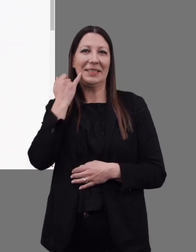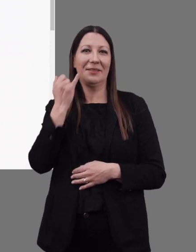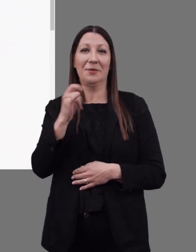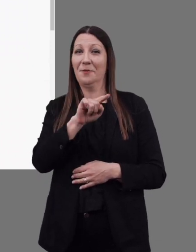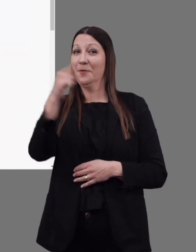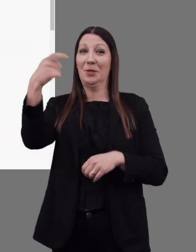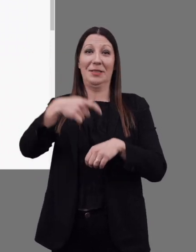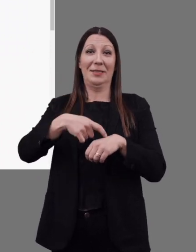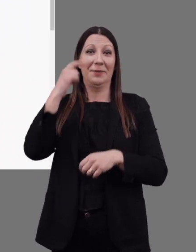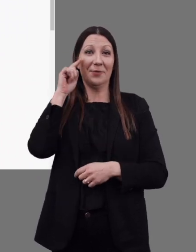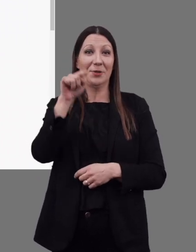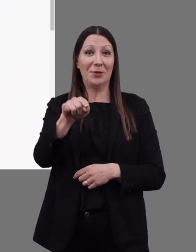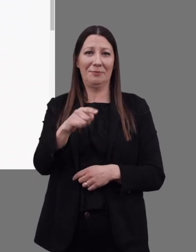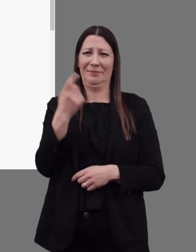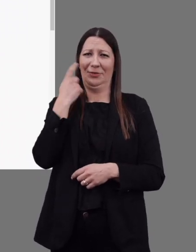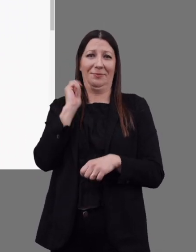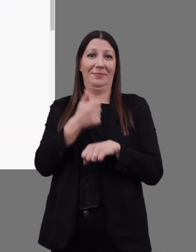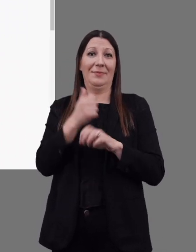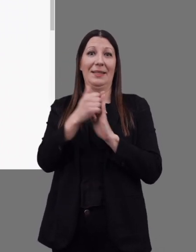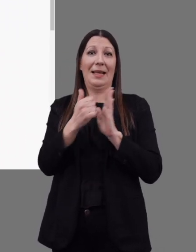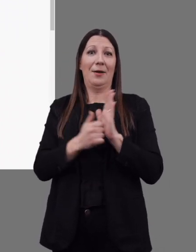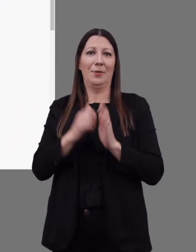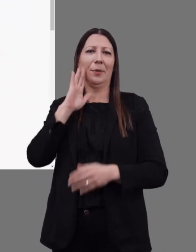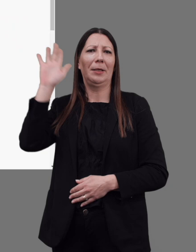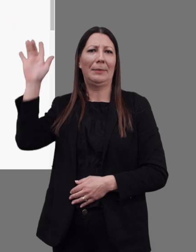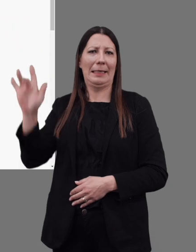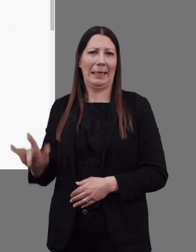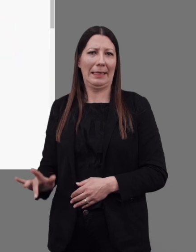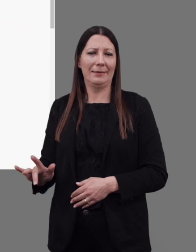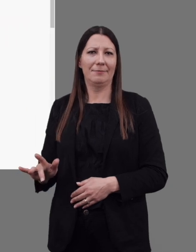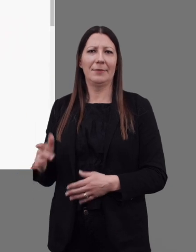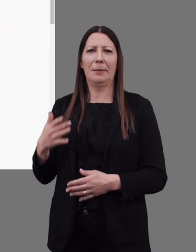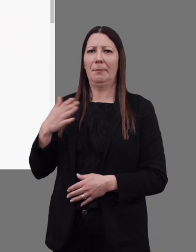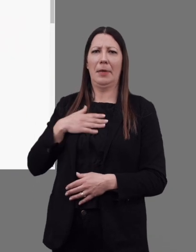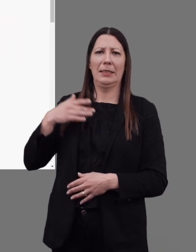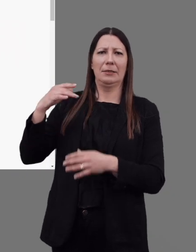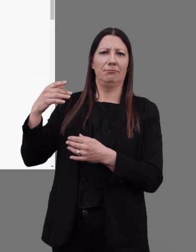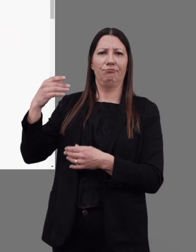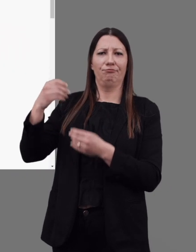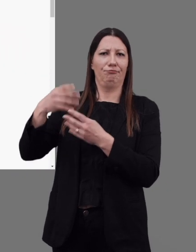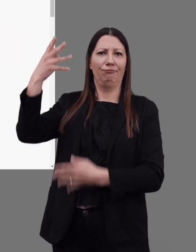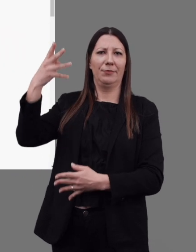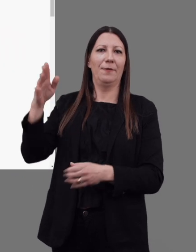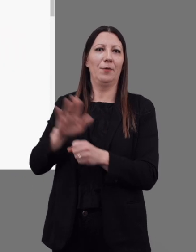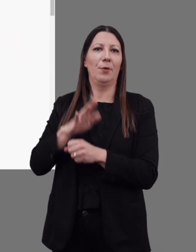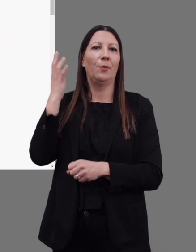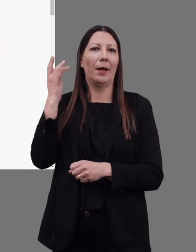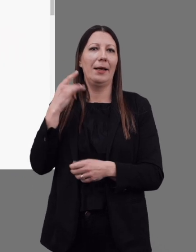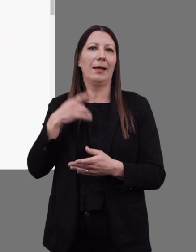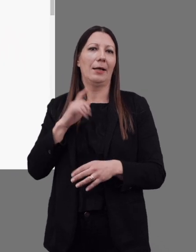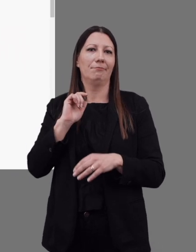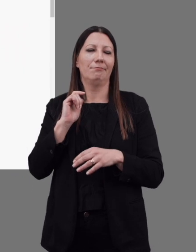time, you've just created an account, all of this will be blank. These are just all my fake ones that I've started with various people.